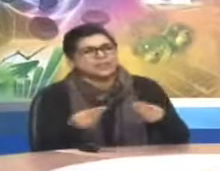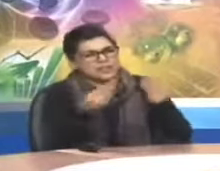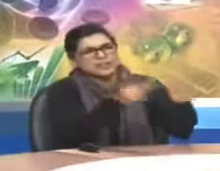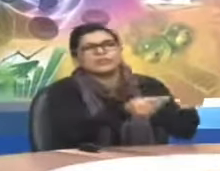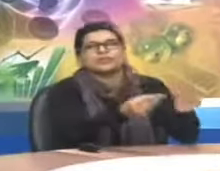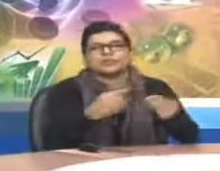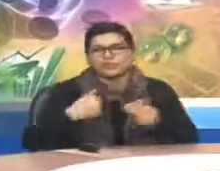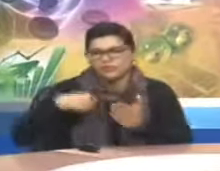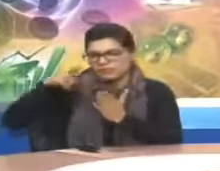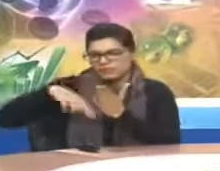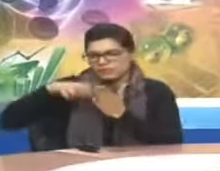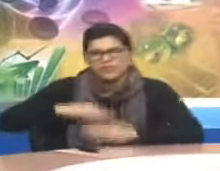for free,